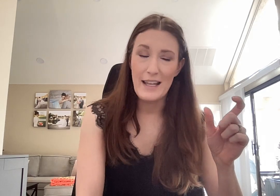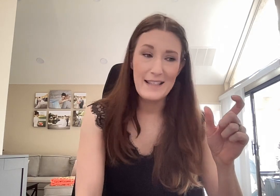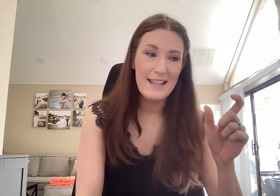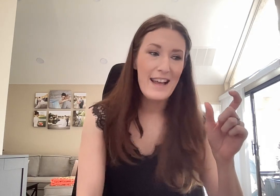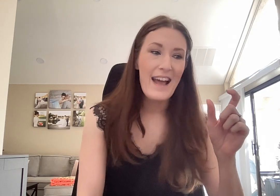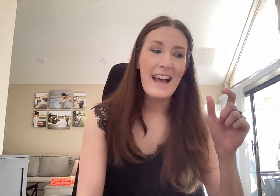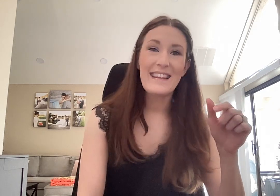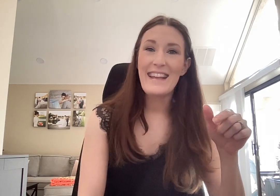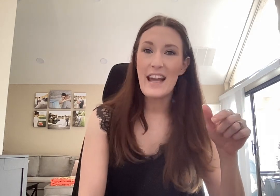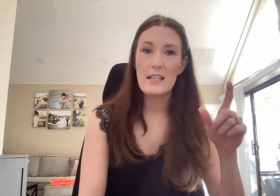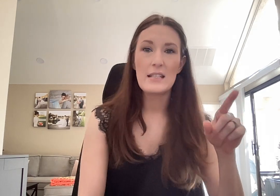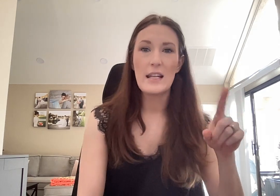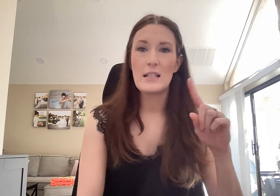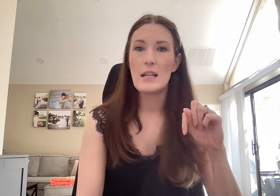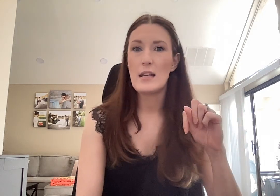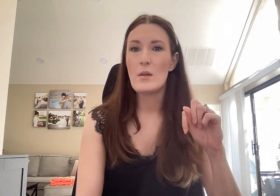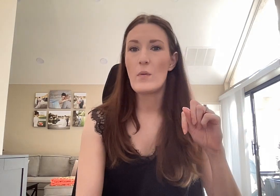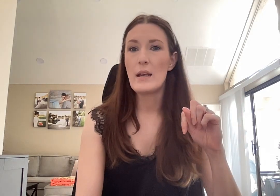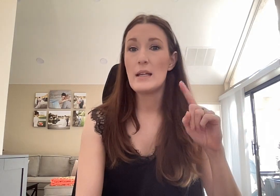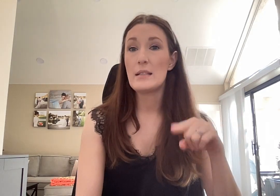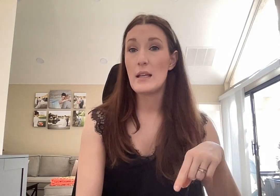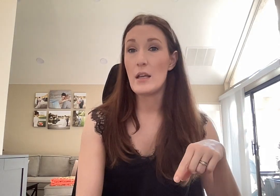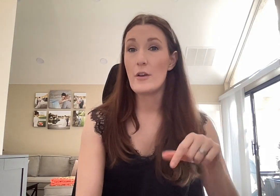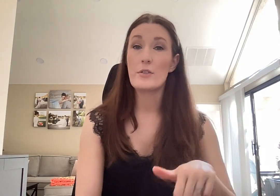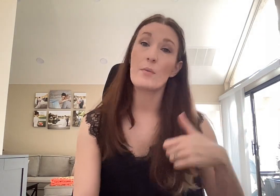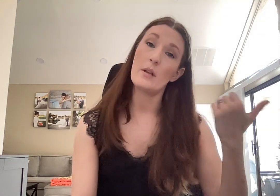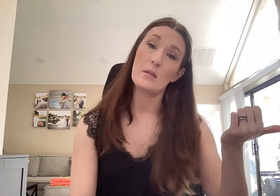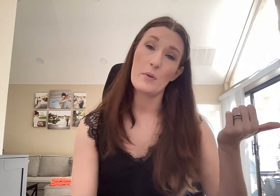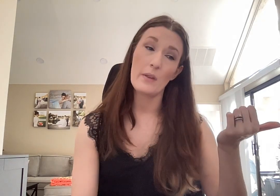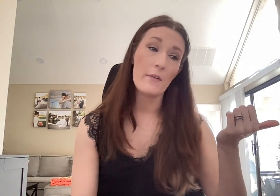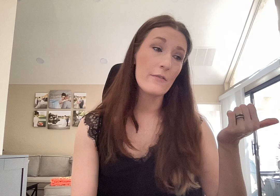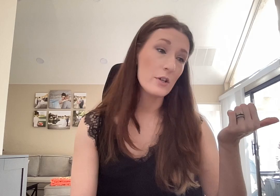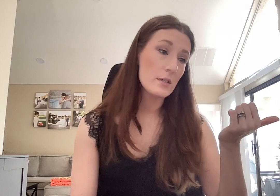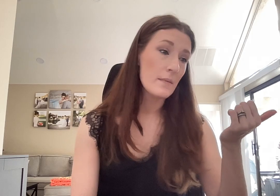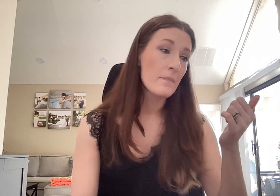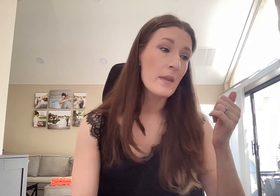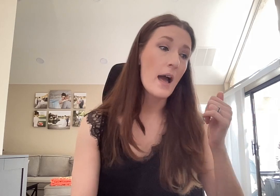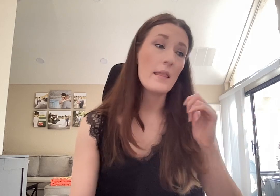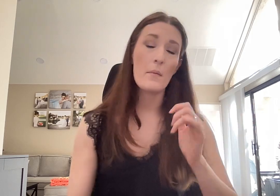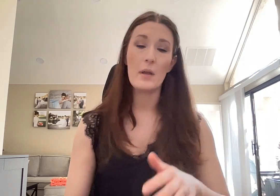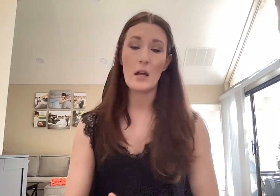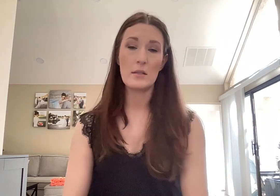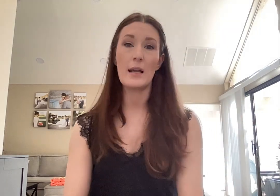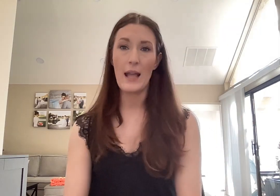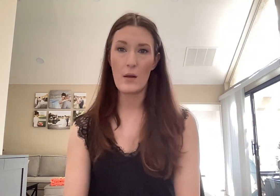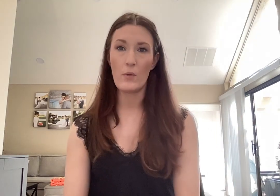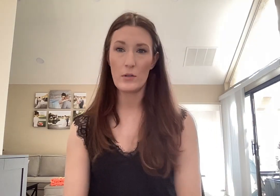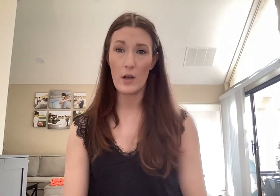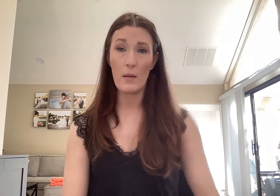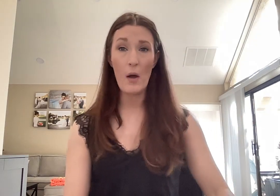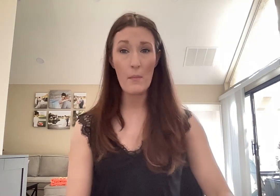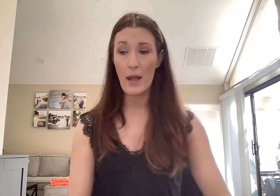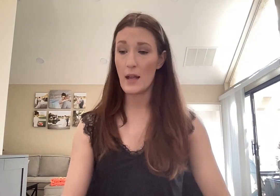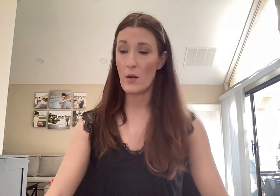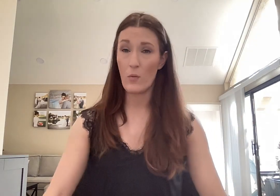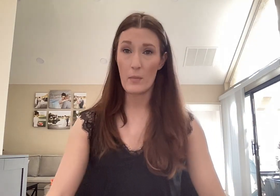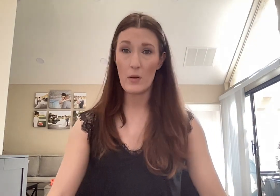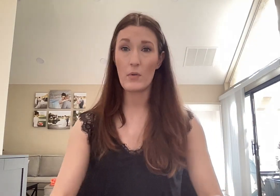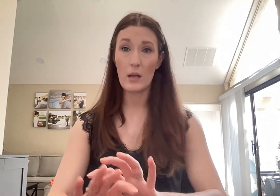parentheses at the end, 1991 is a year, so we need to put that first. And then because, again, we were talking about men and women, we're going to keep